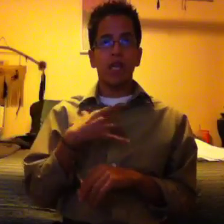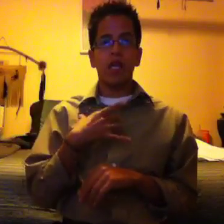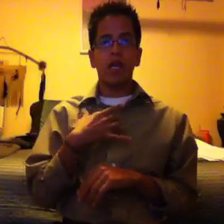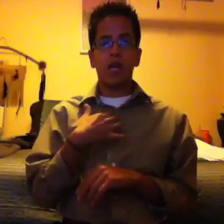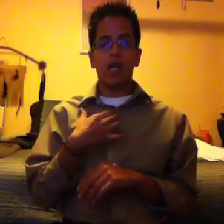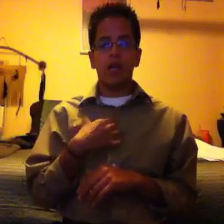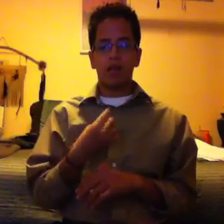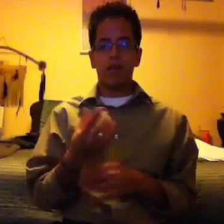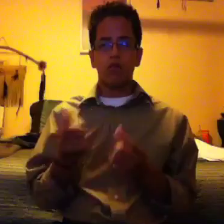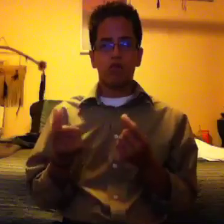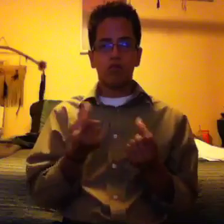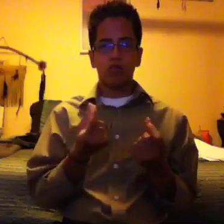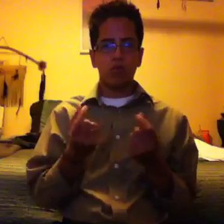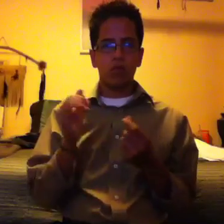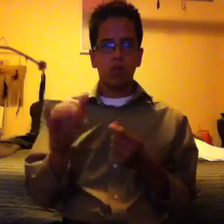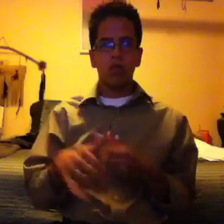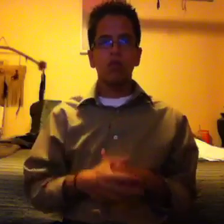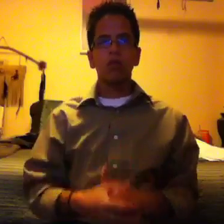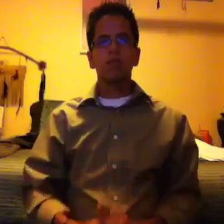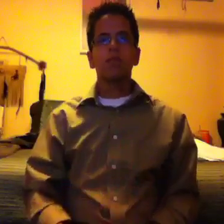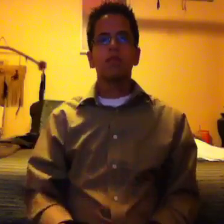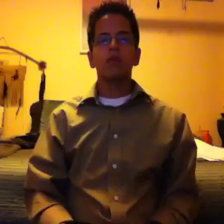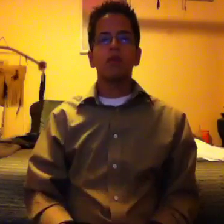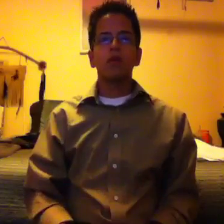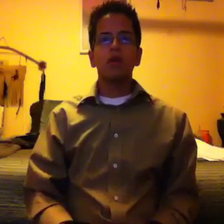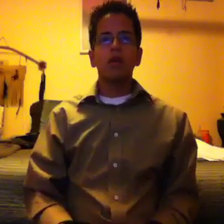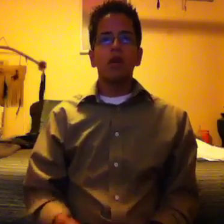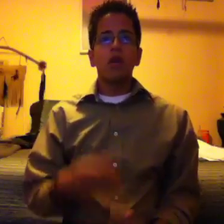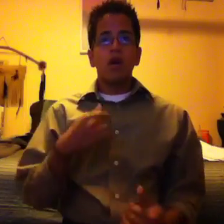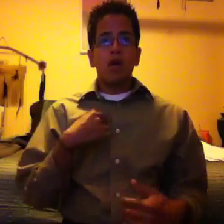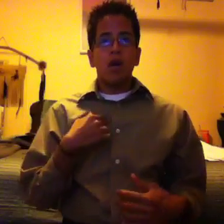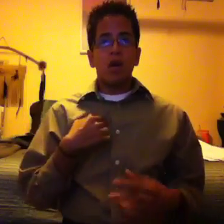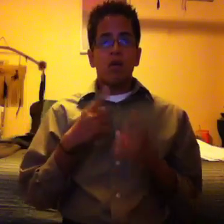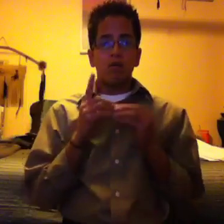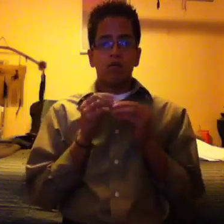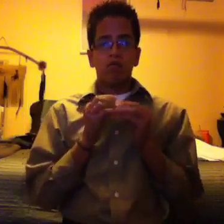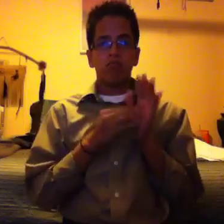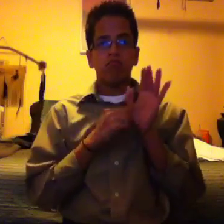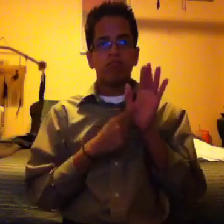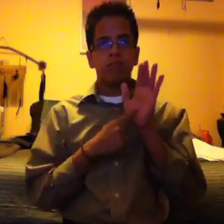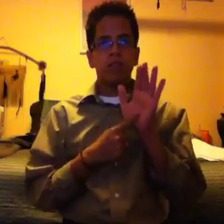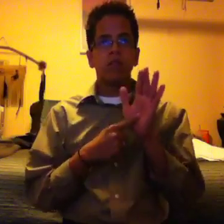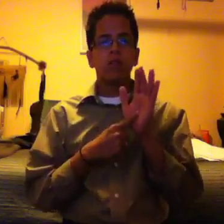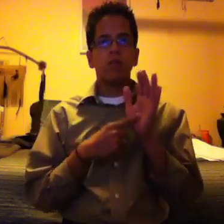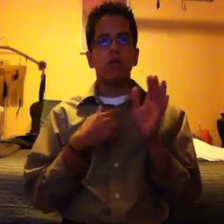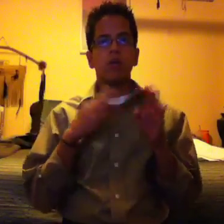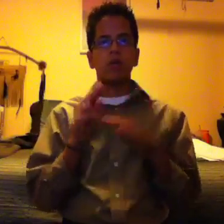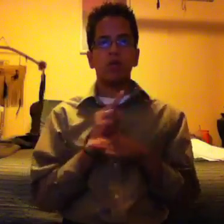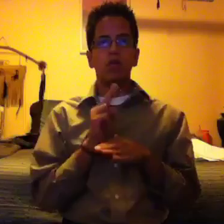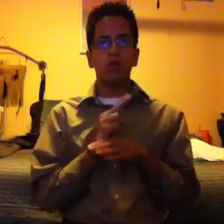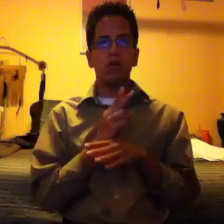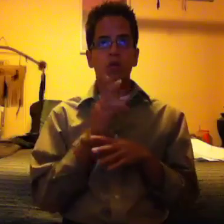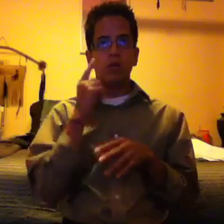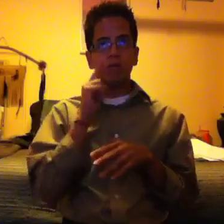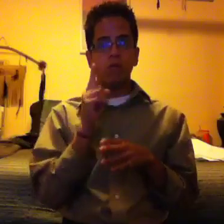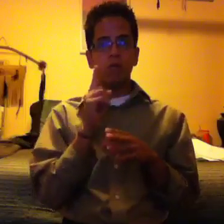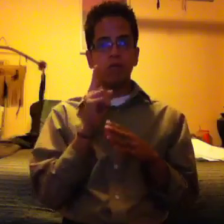I teach. And I have one more example that I use with a more advanced class. These tend